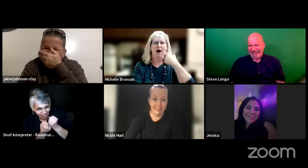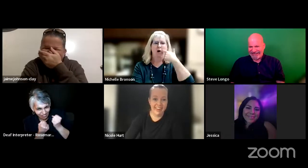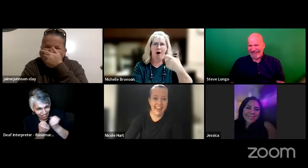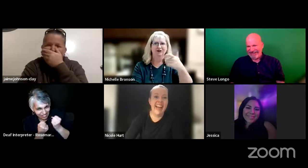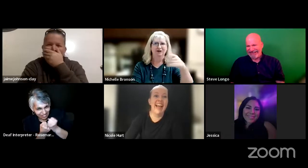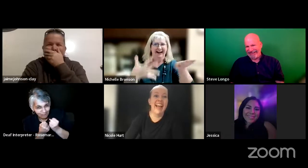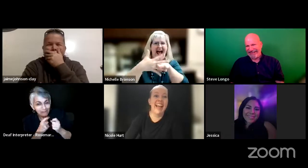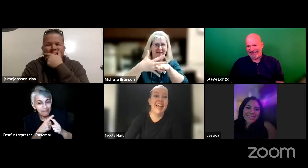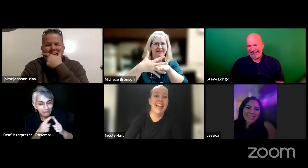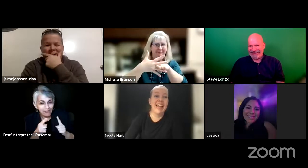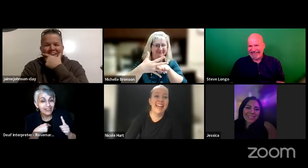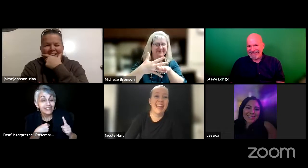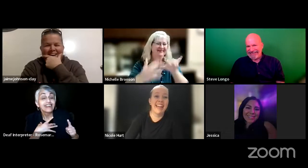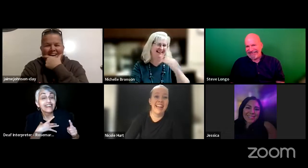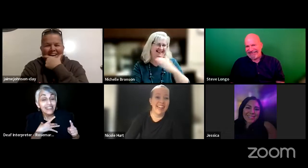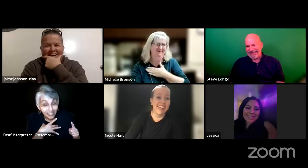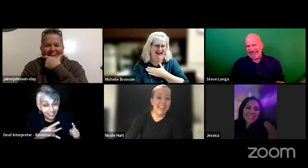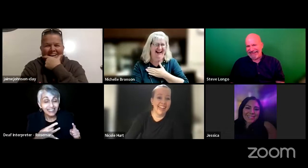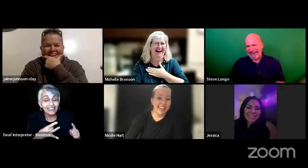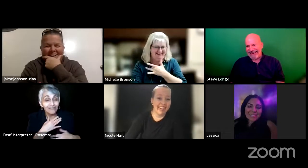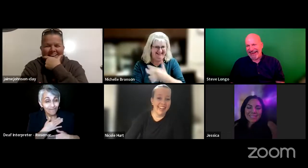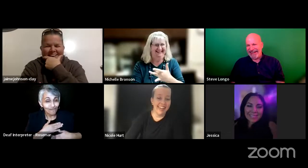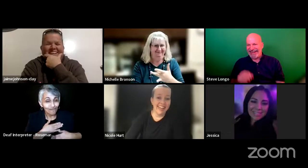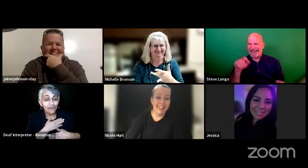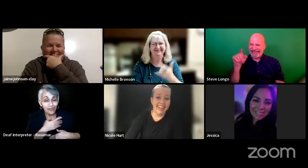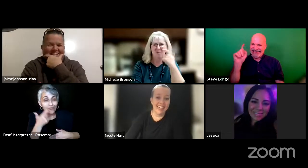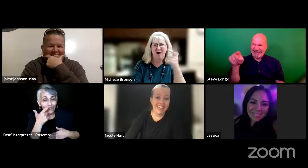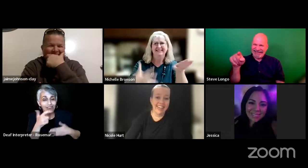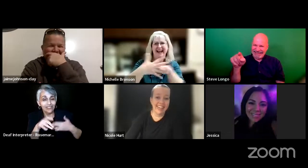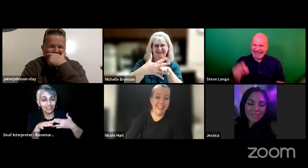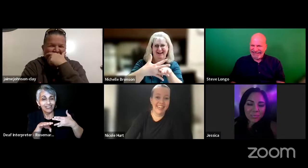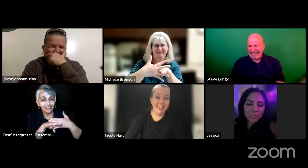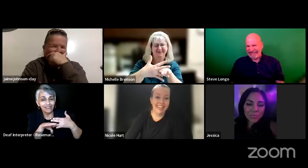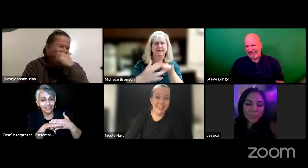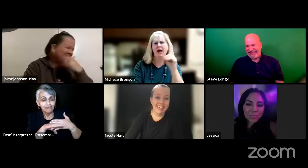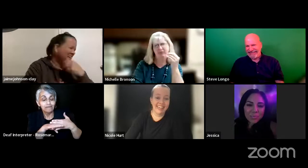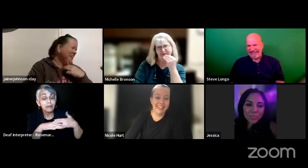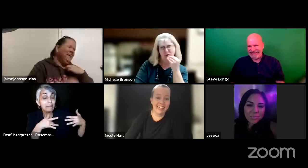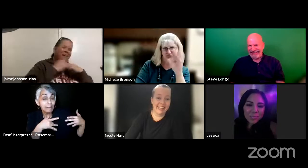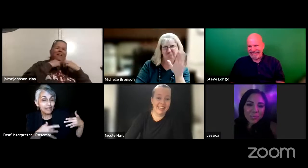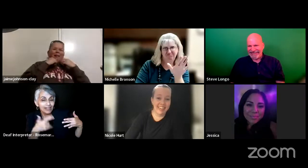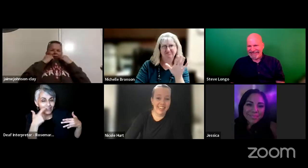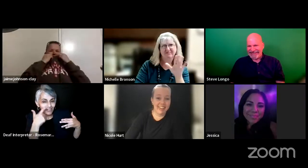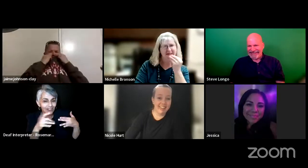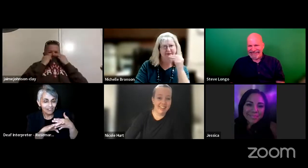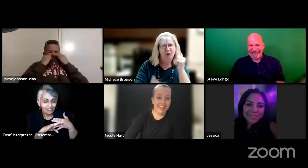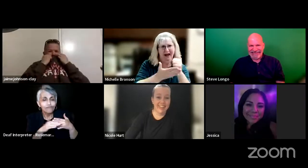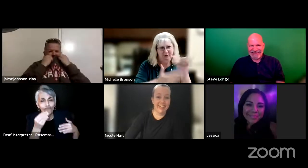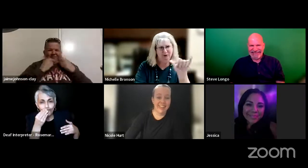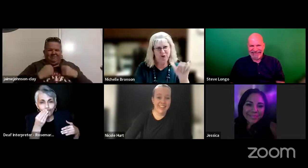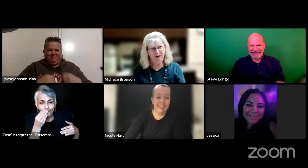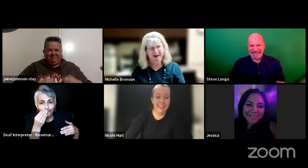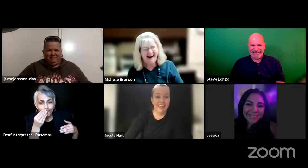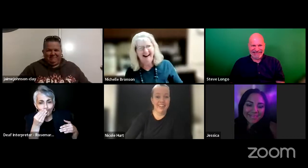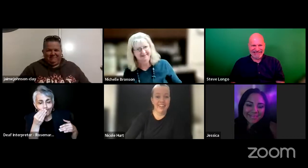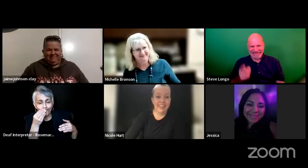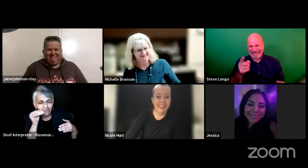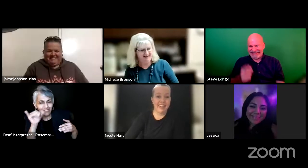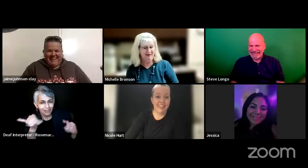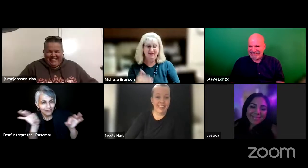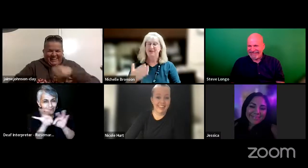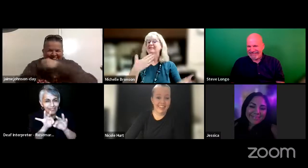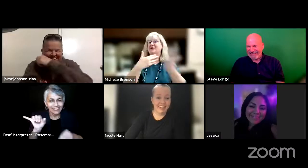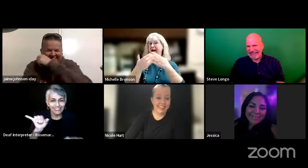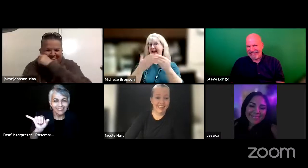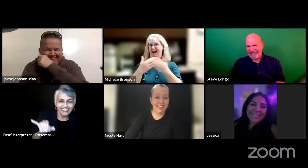the biggest football fan, but I will be watching halftime. I will say that is what I do. And then of course, you know, I do the